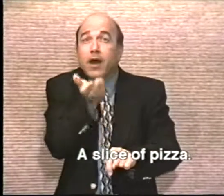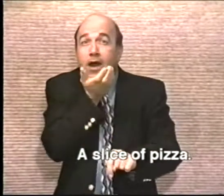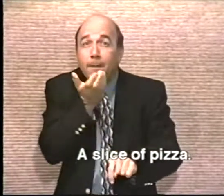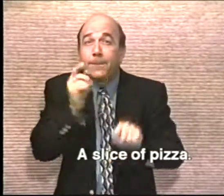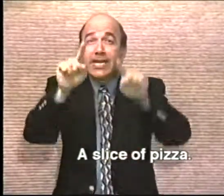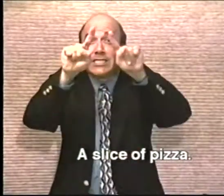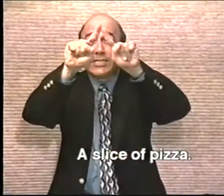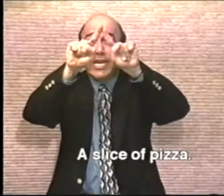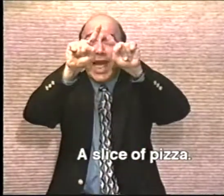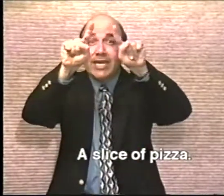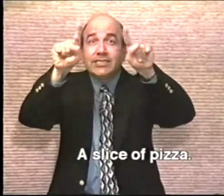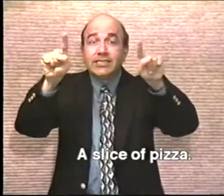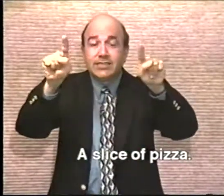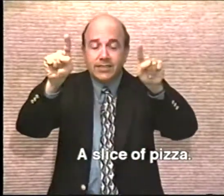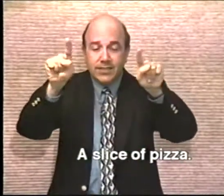A piece of slide.